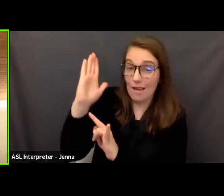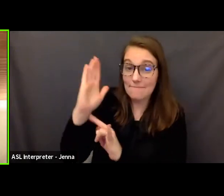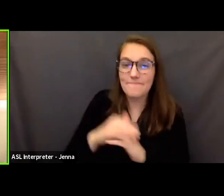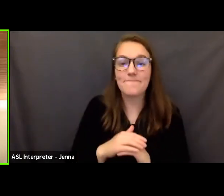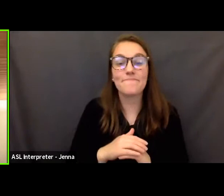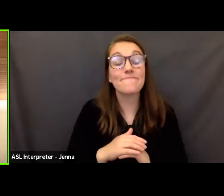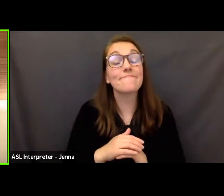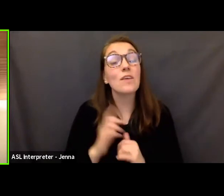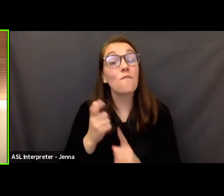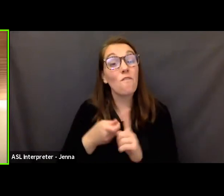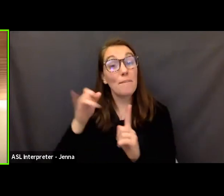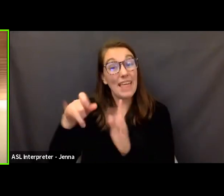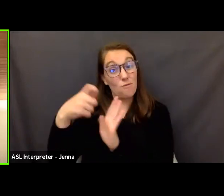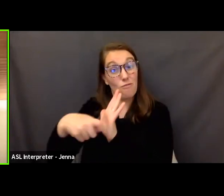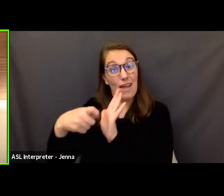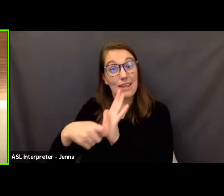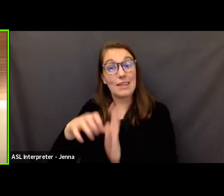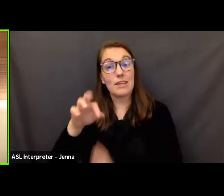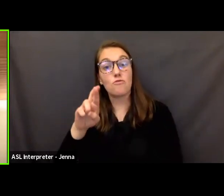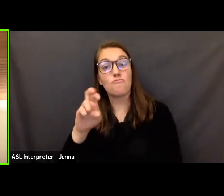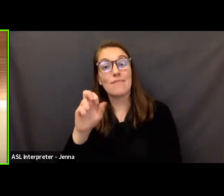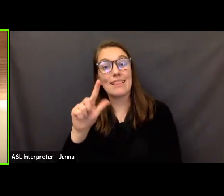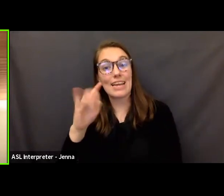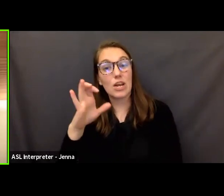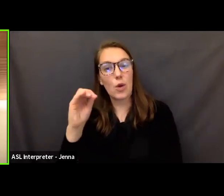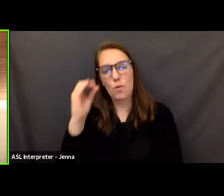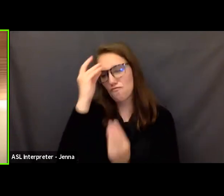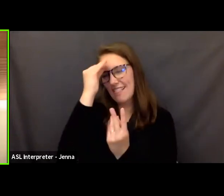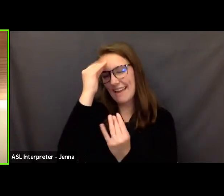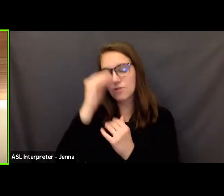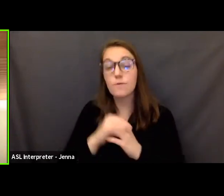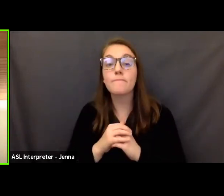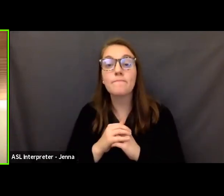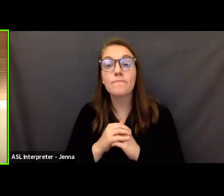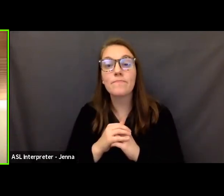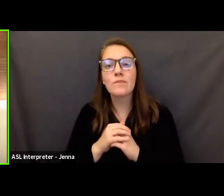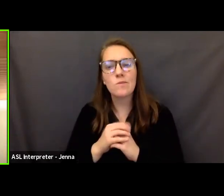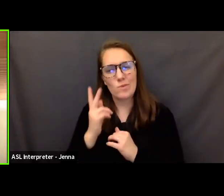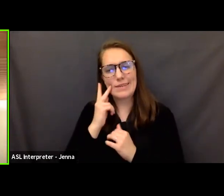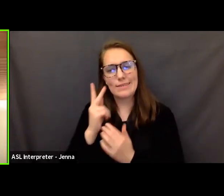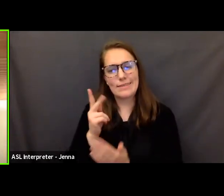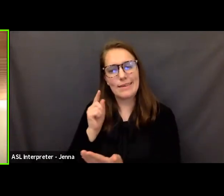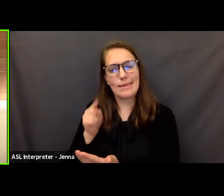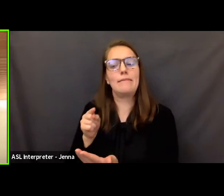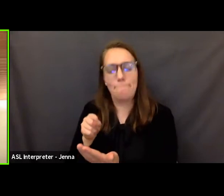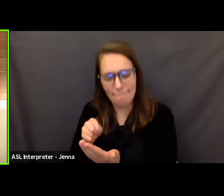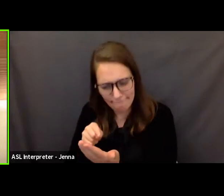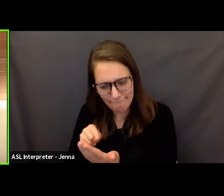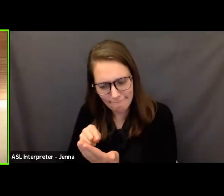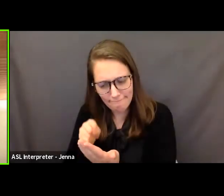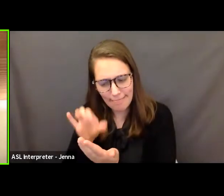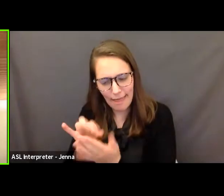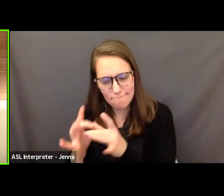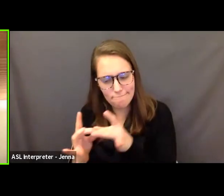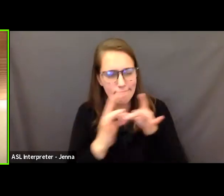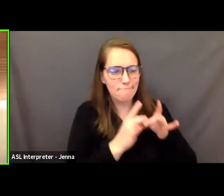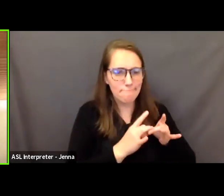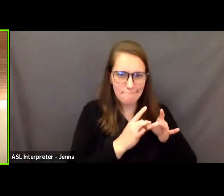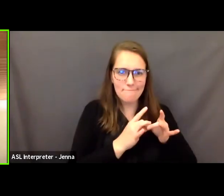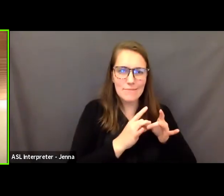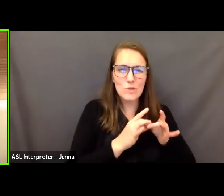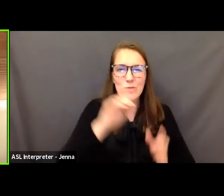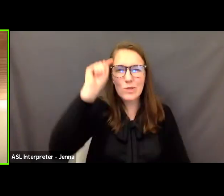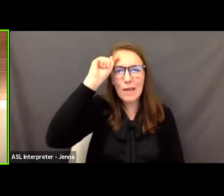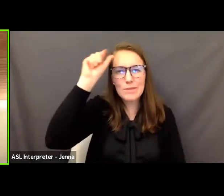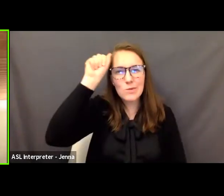find a marker in the 16th century of Aquinas' 13th century concerned to provide an account of human